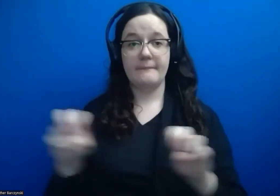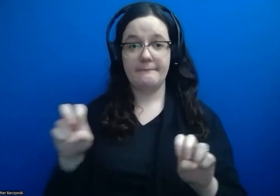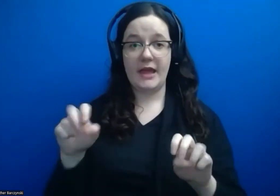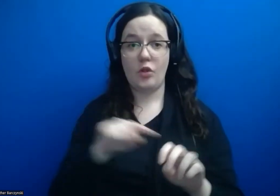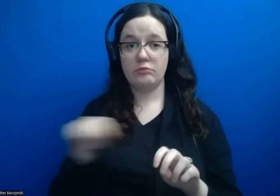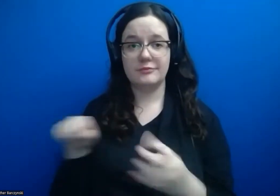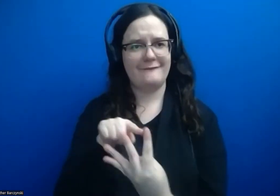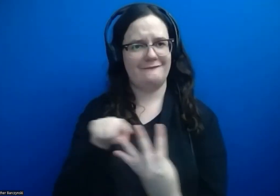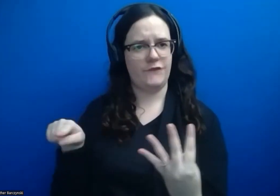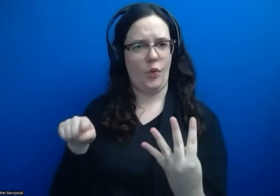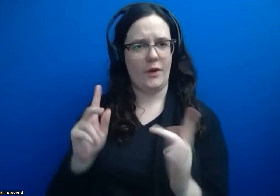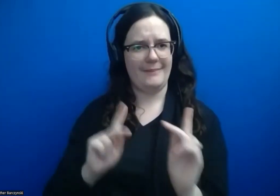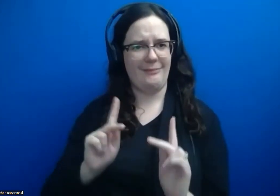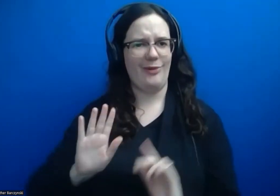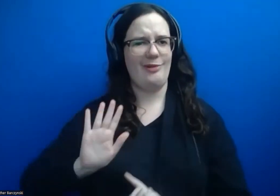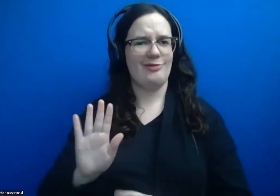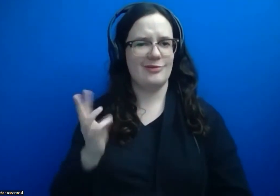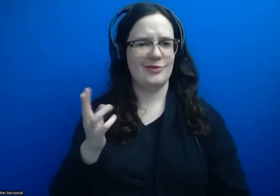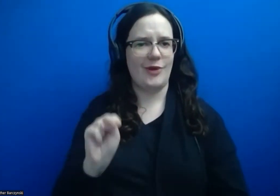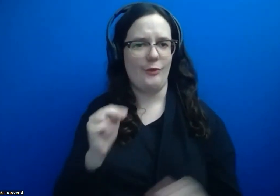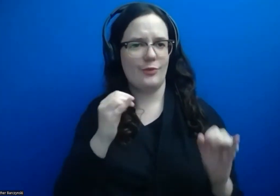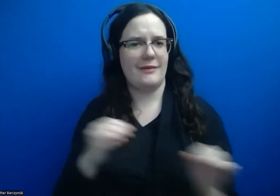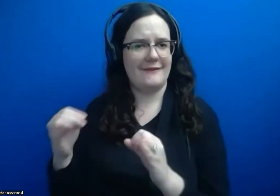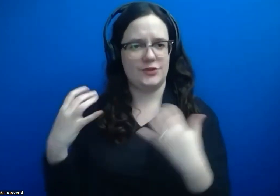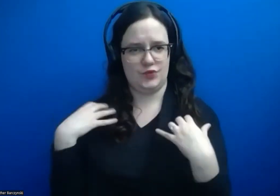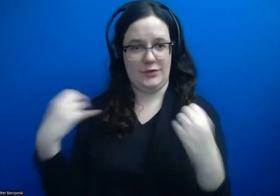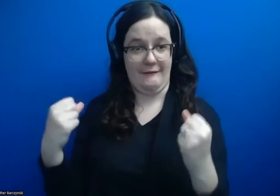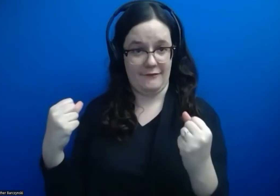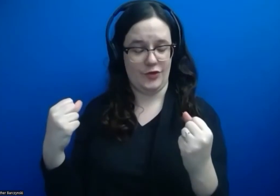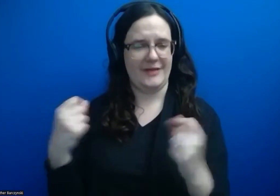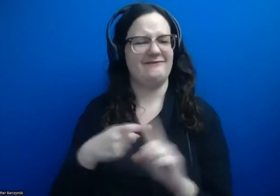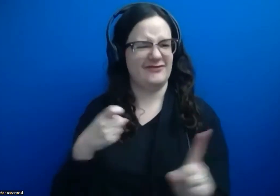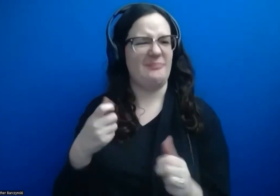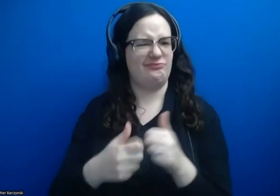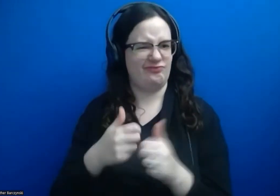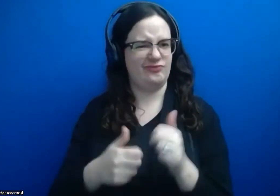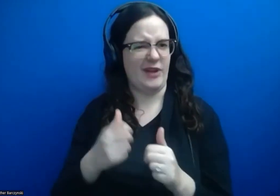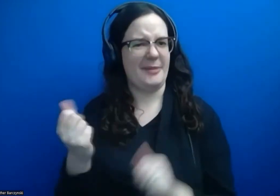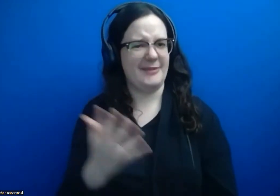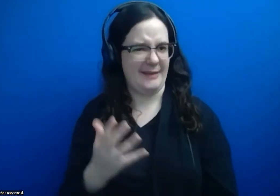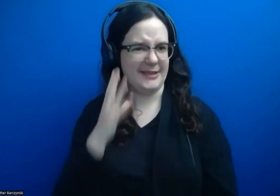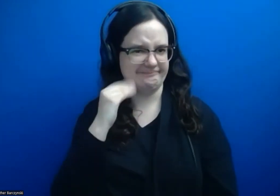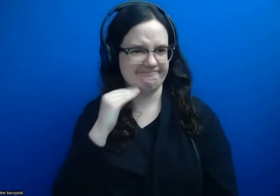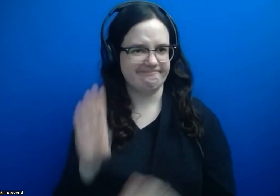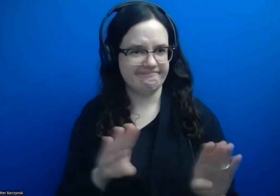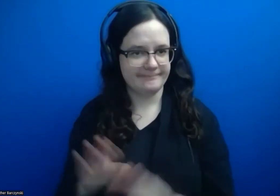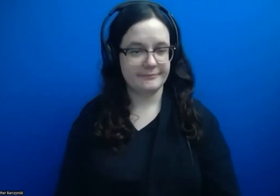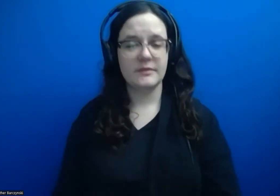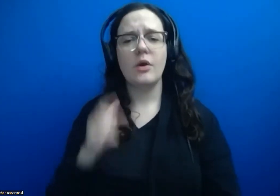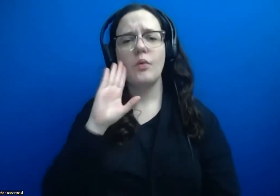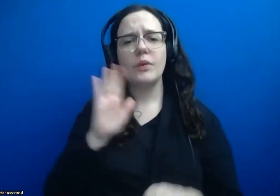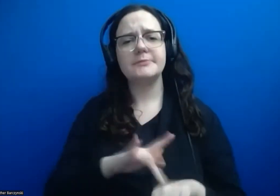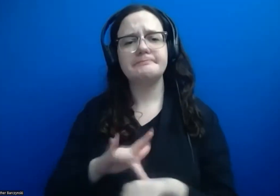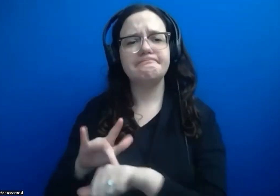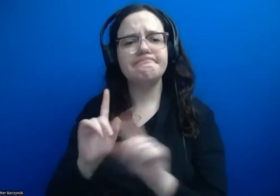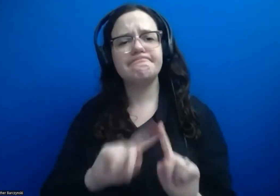people in their own individualized recovery from problem gambling behavior. We'll touch on many aspects of problem gambling,